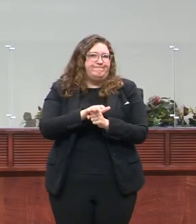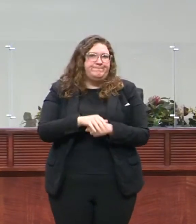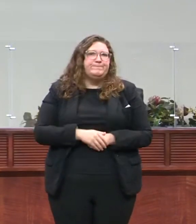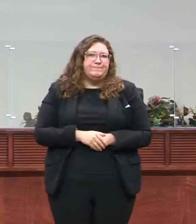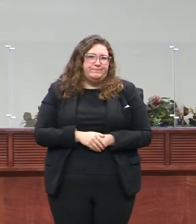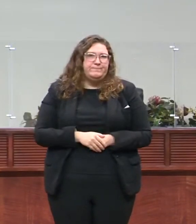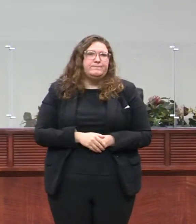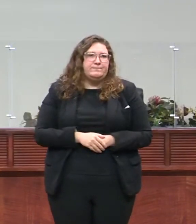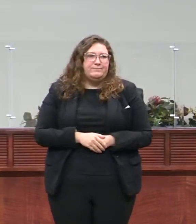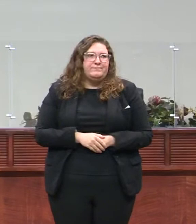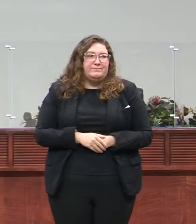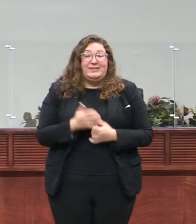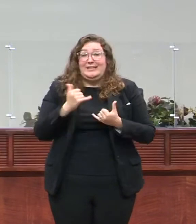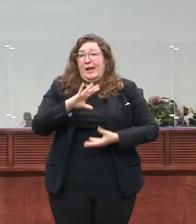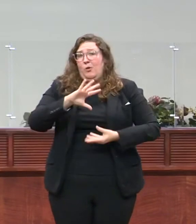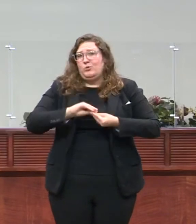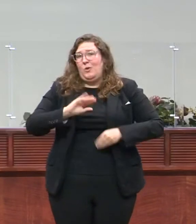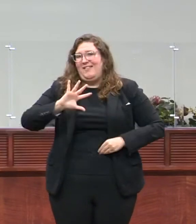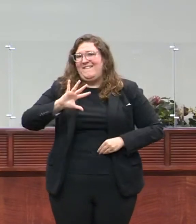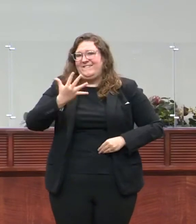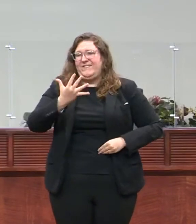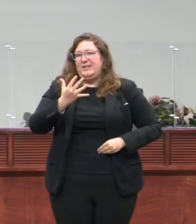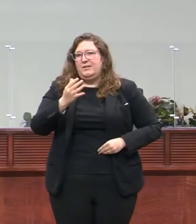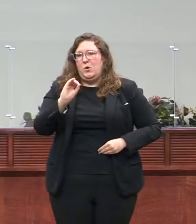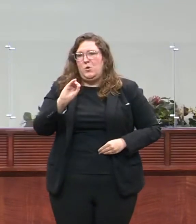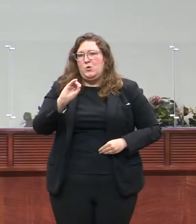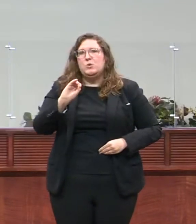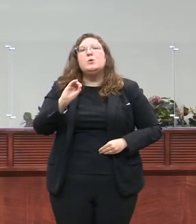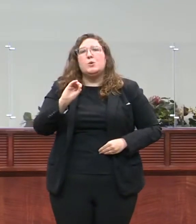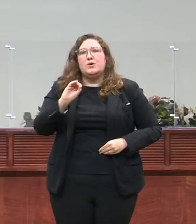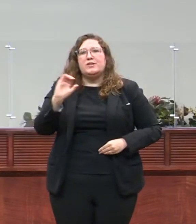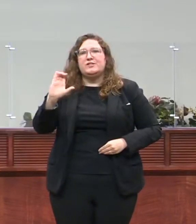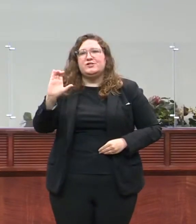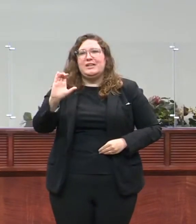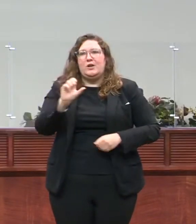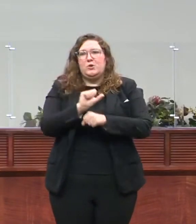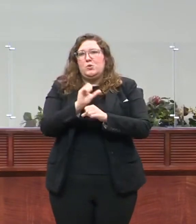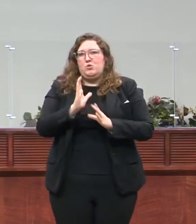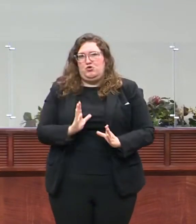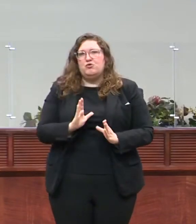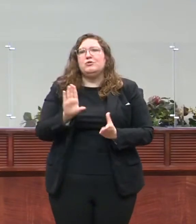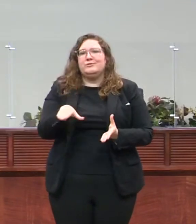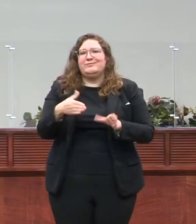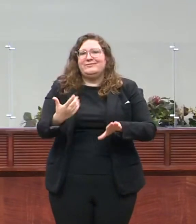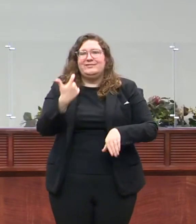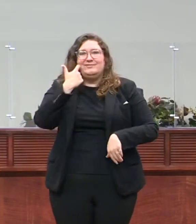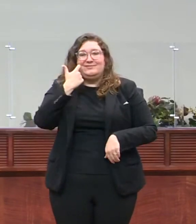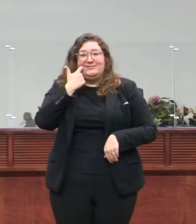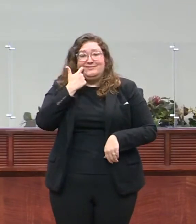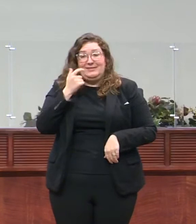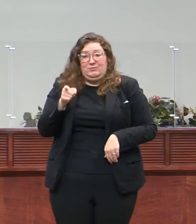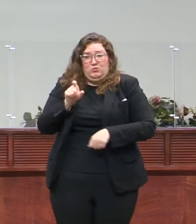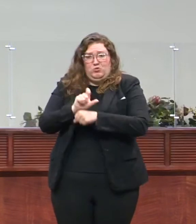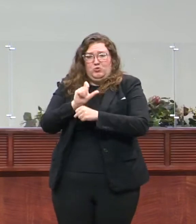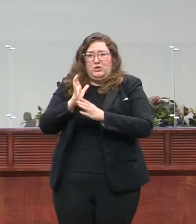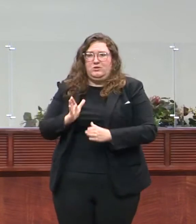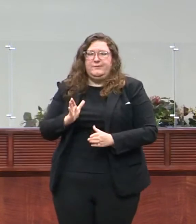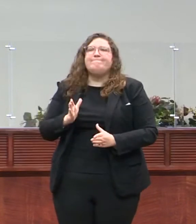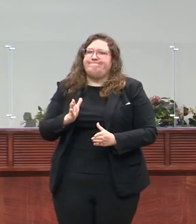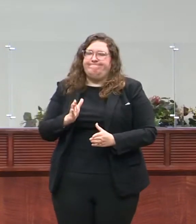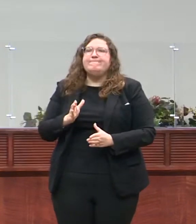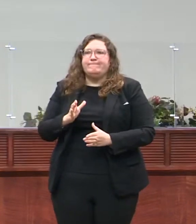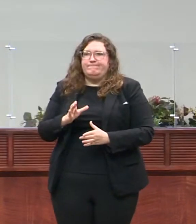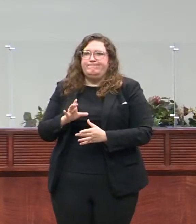This makes the 5th Orange County employee that we had that died. This employee I know very well because she